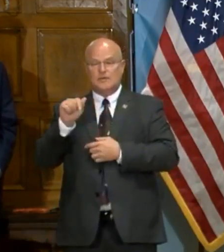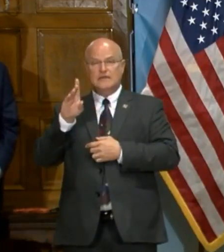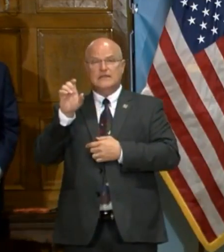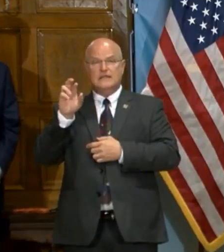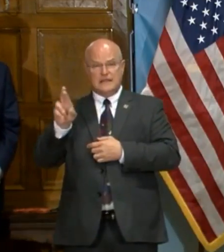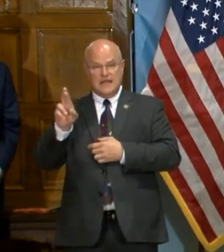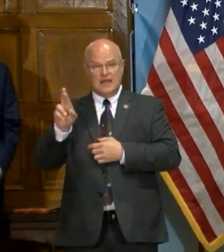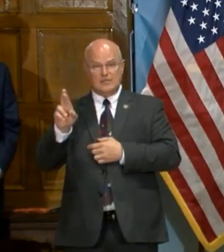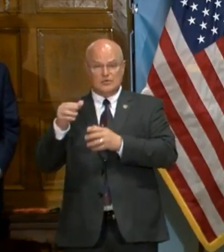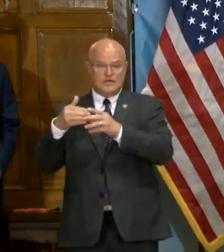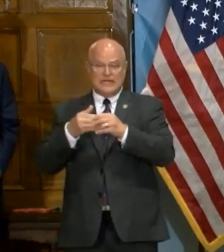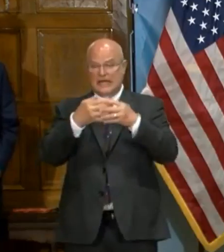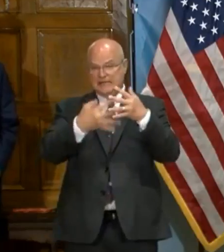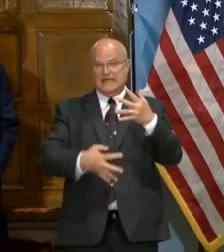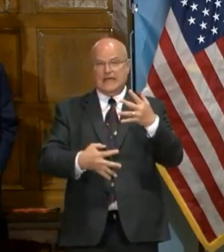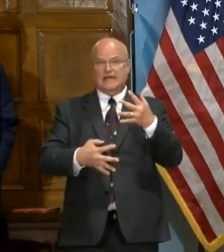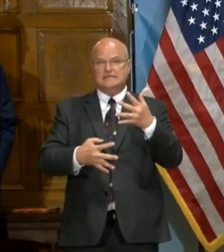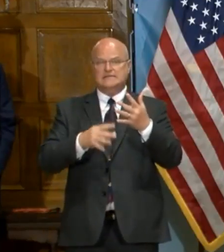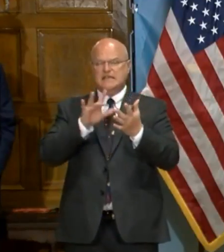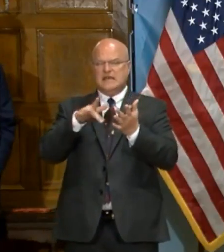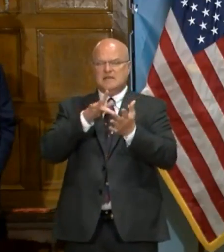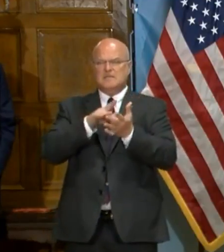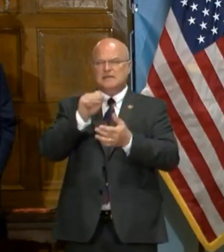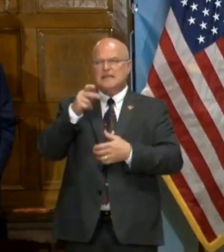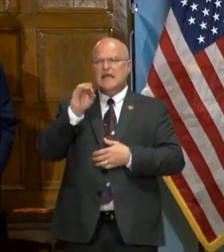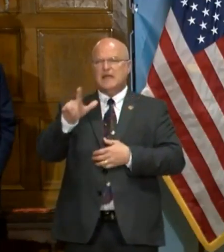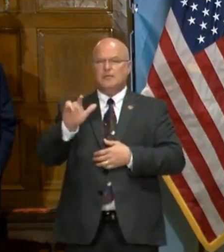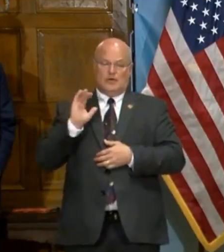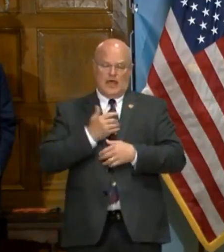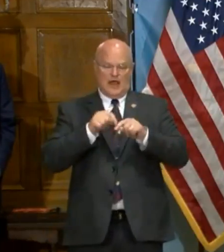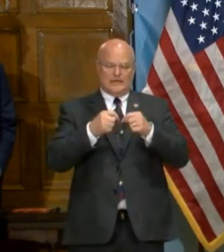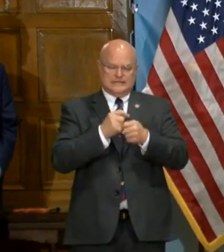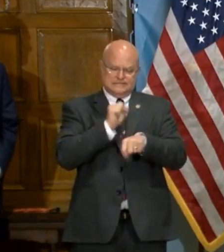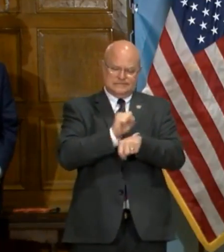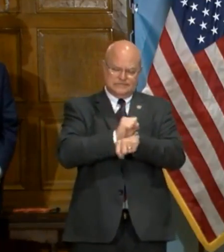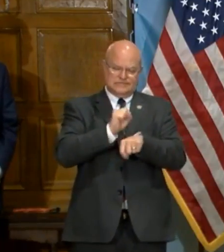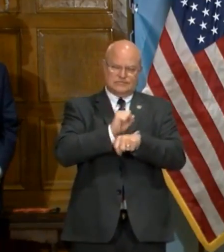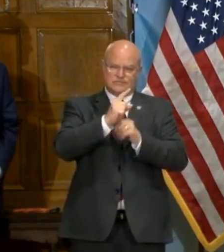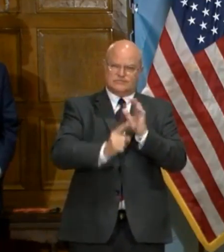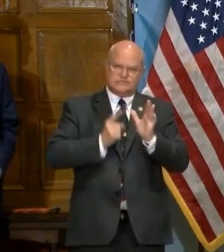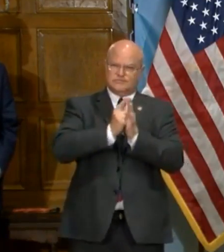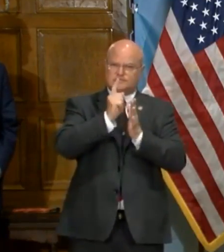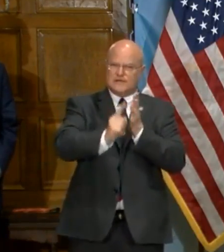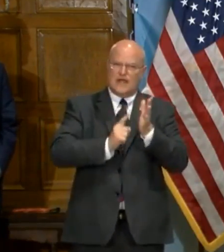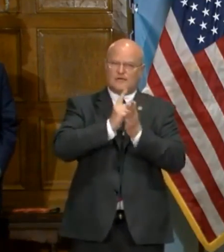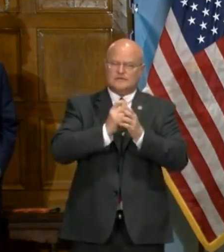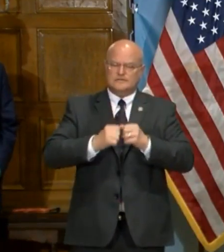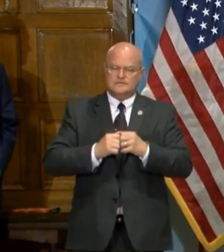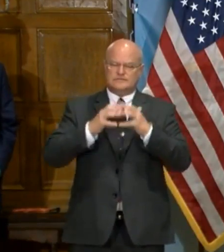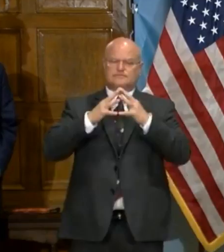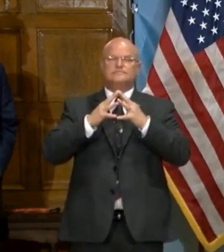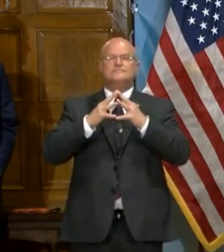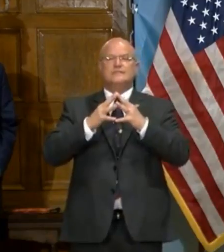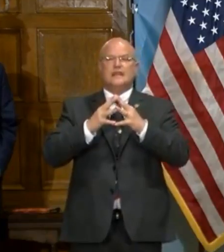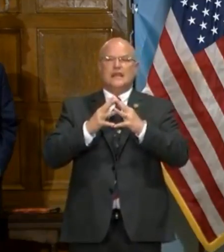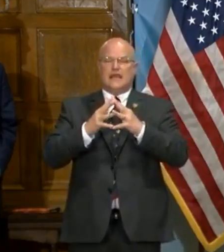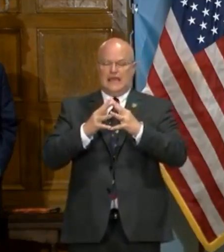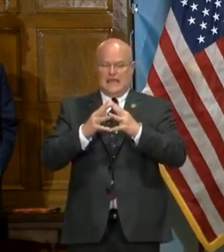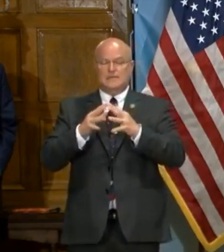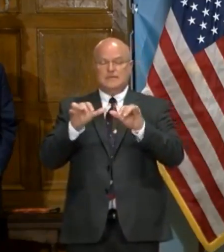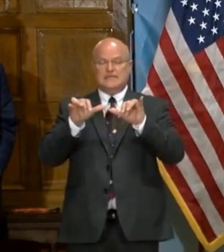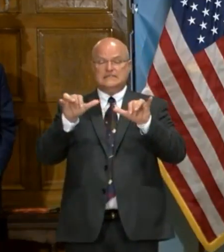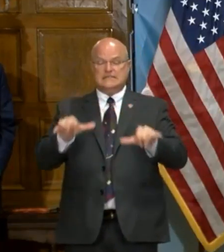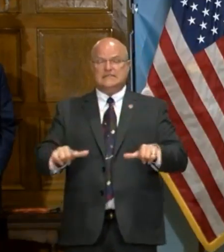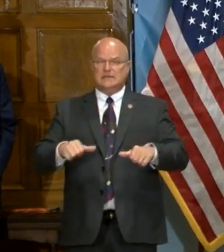Labor guidelines in mid-April, our teams have been working around the clock to get the system built and up and running, and it's going to be a system